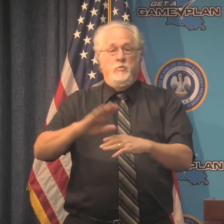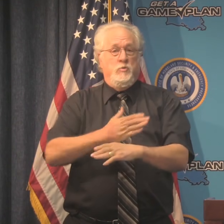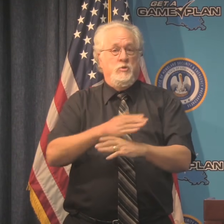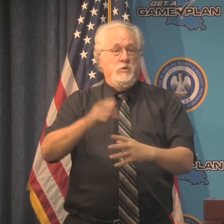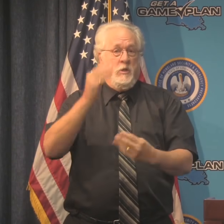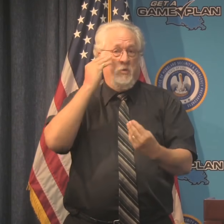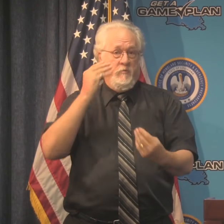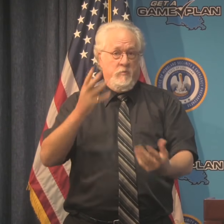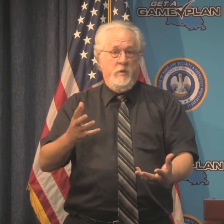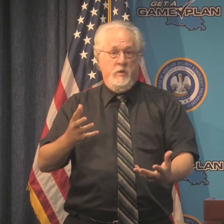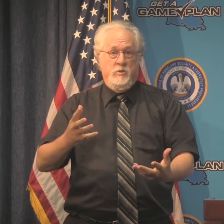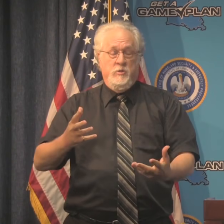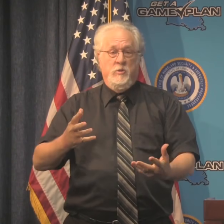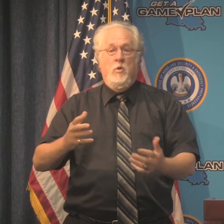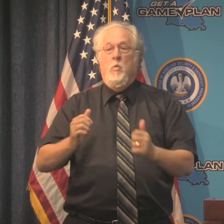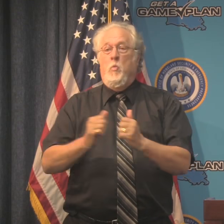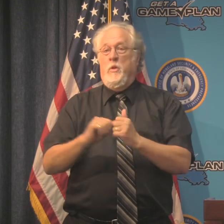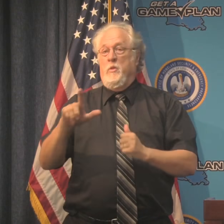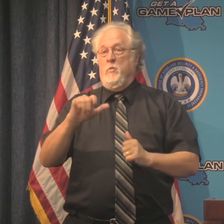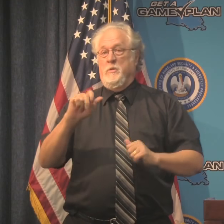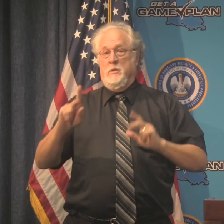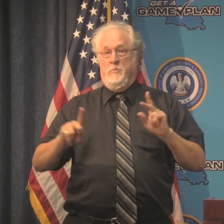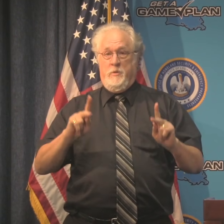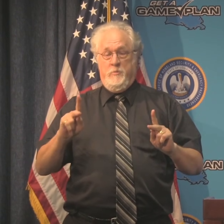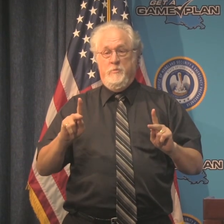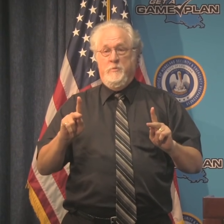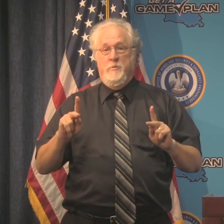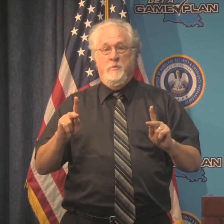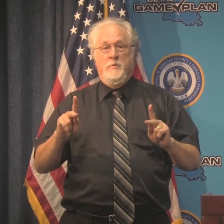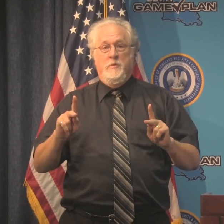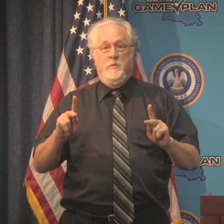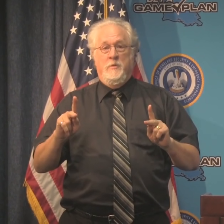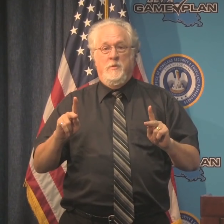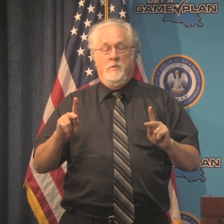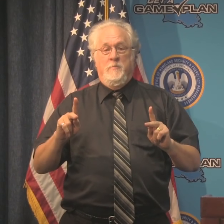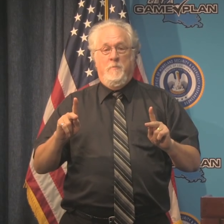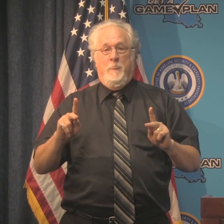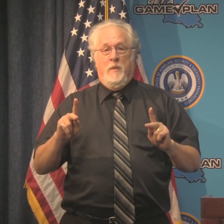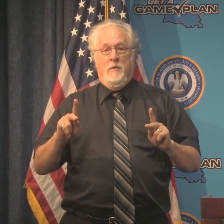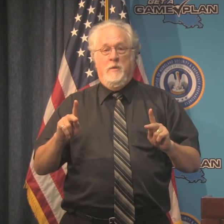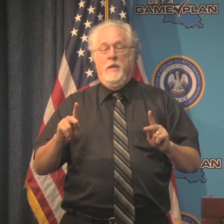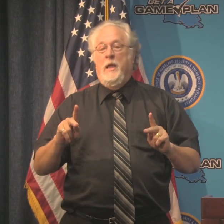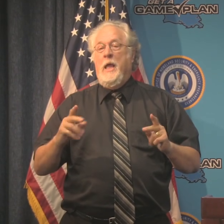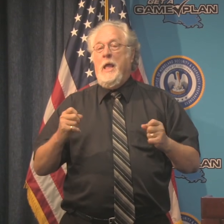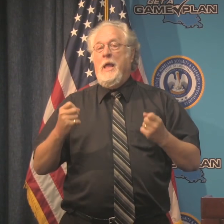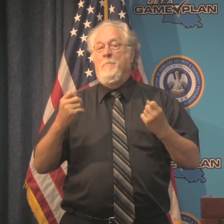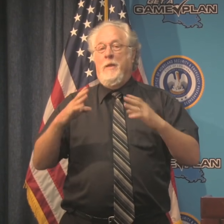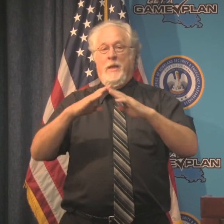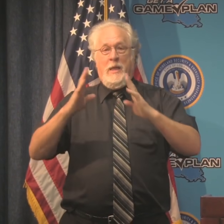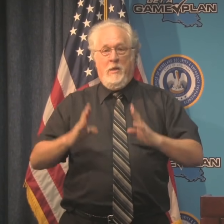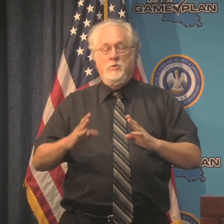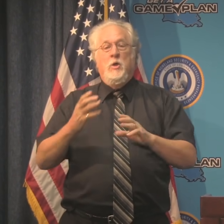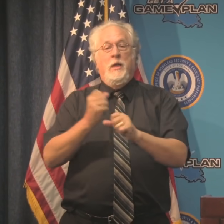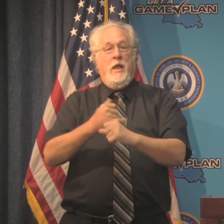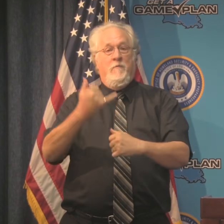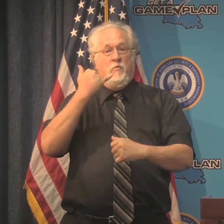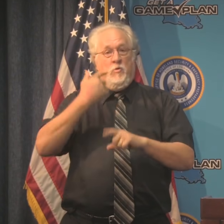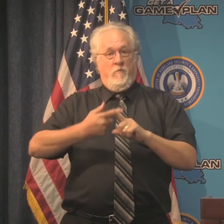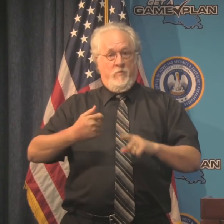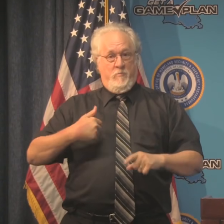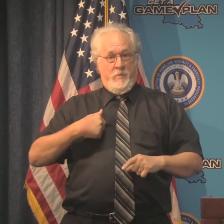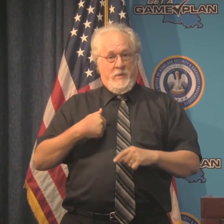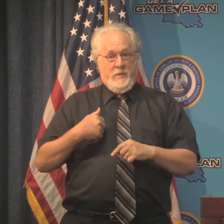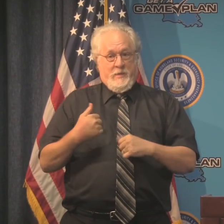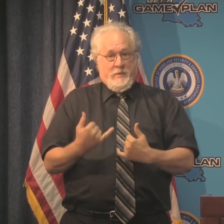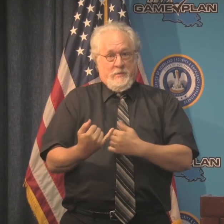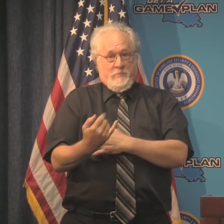information with Louisianans and many households have received a phone call from me